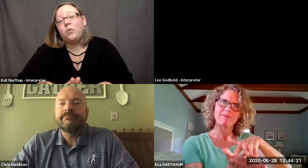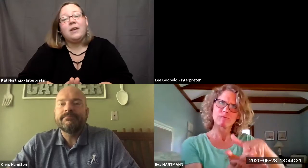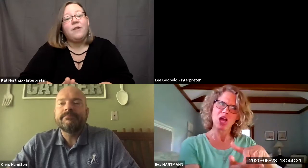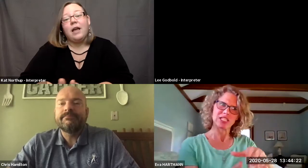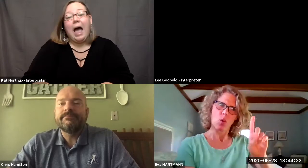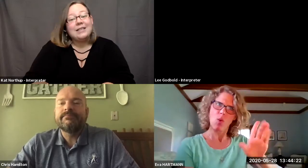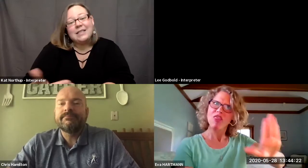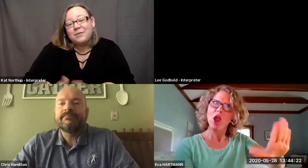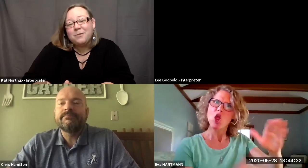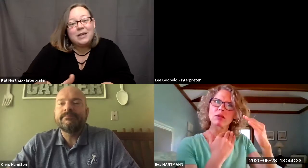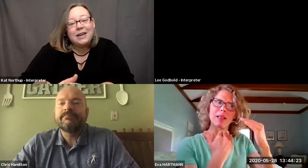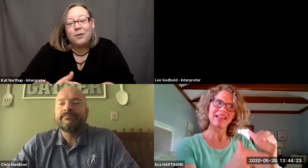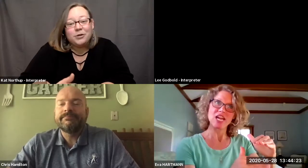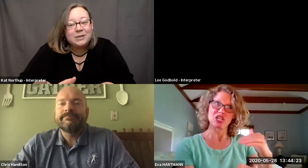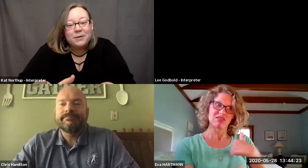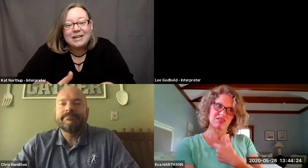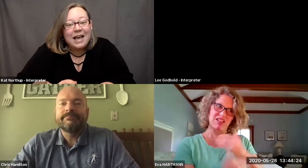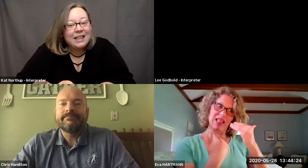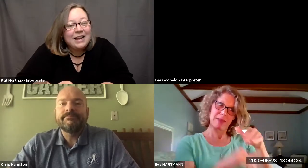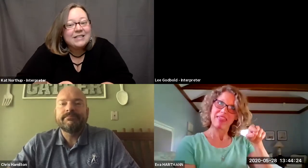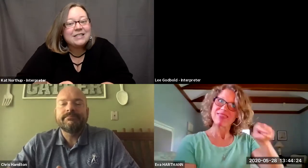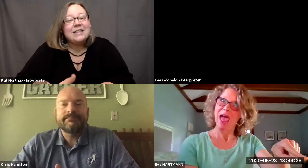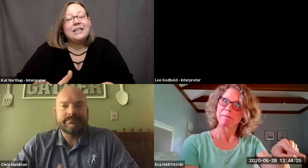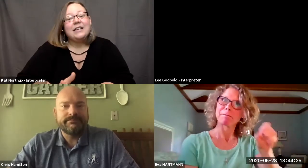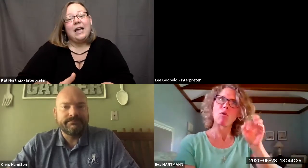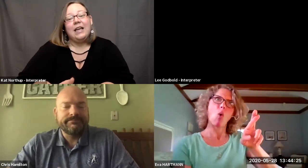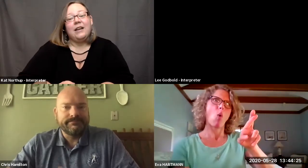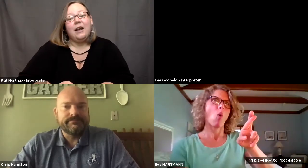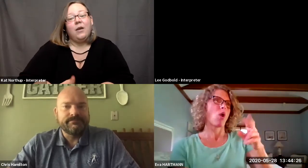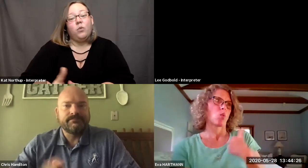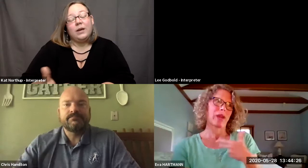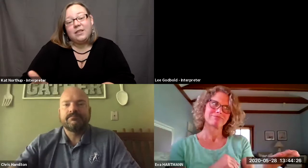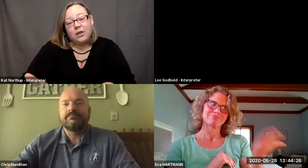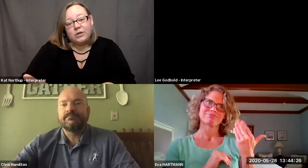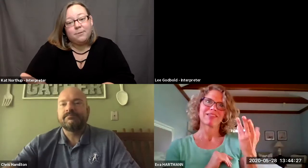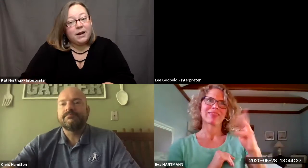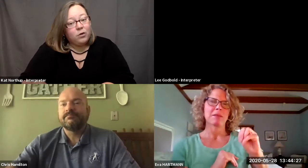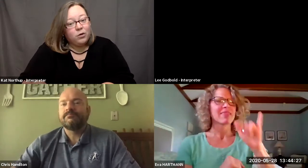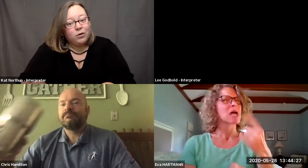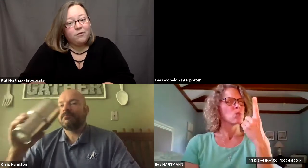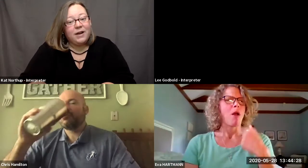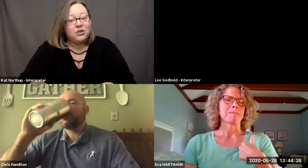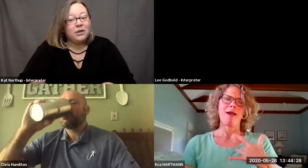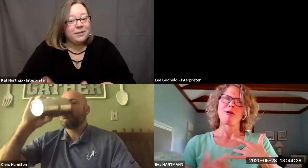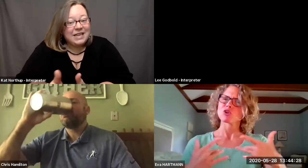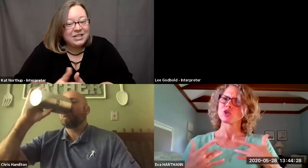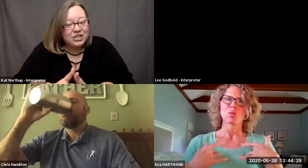We've asked them to be a participant in athletics, and with those medical fragile